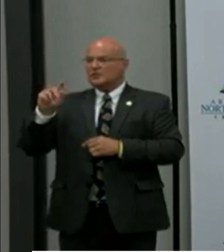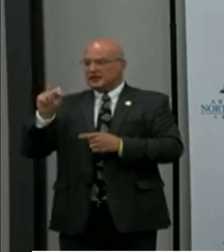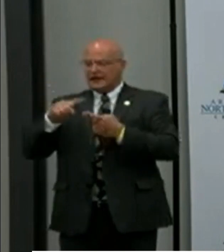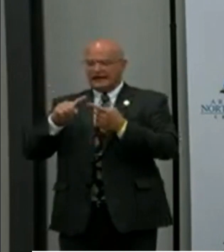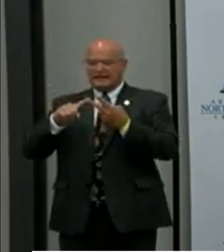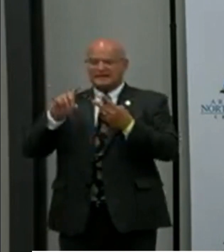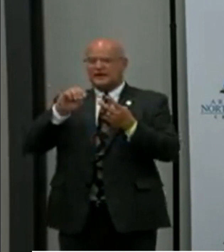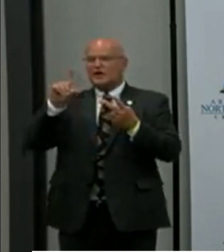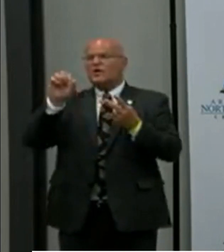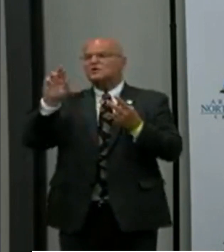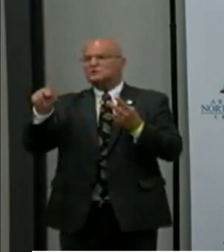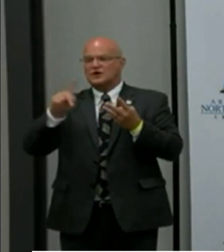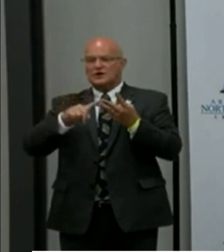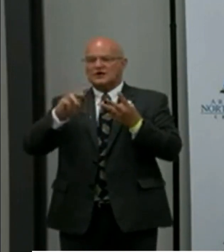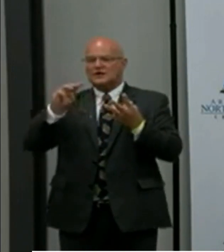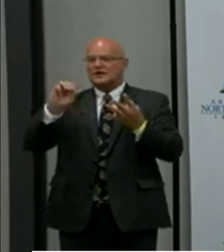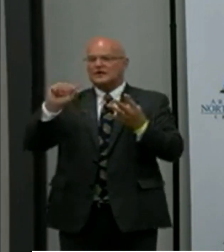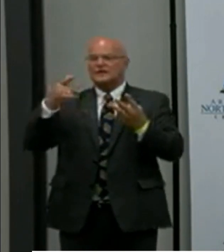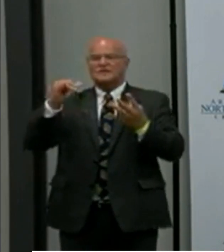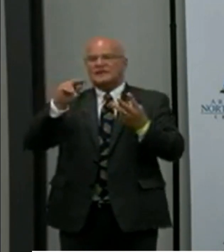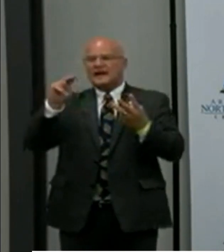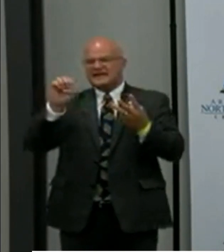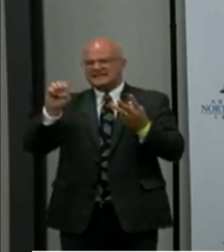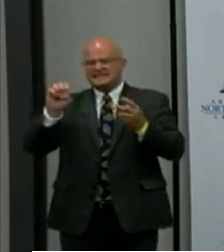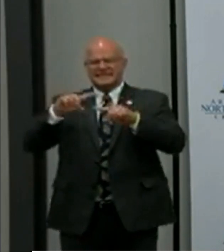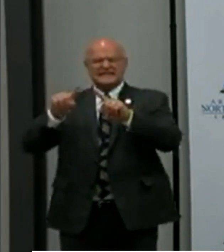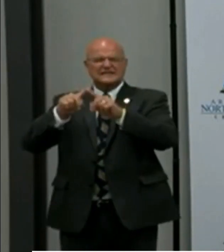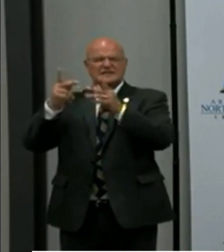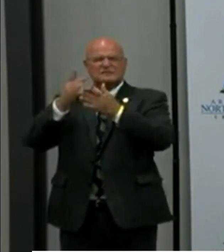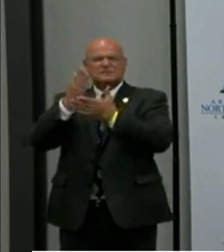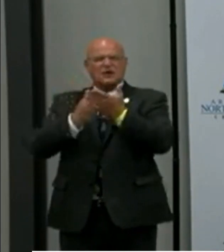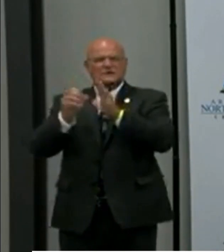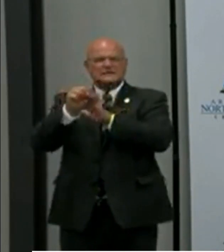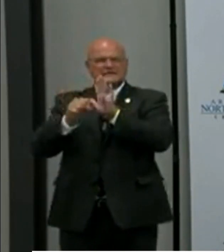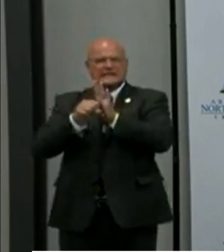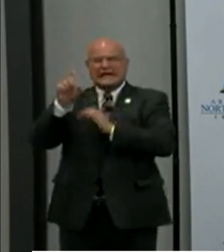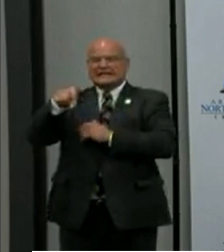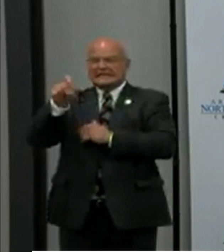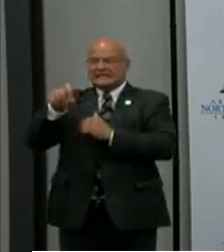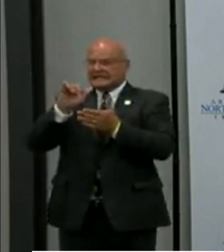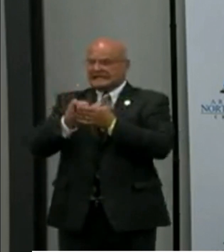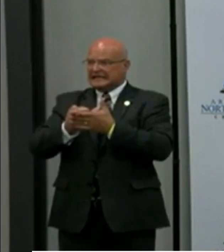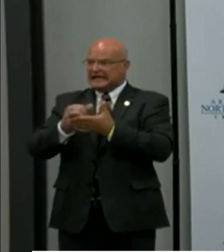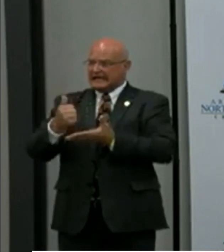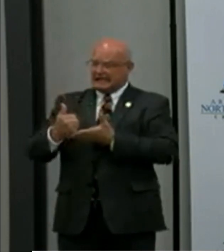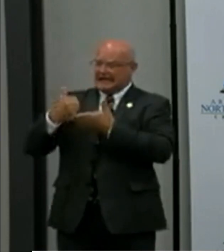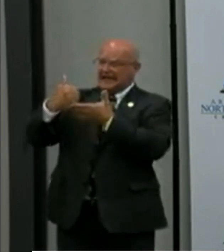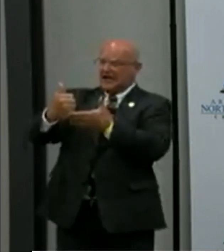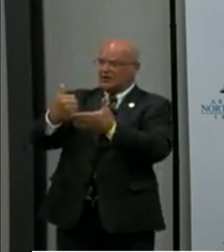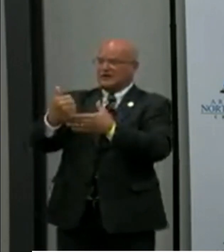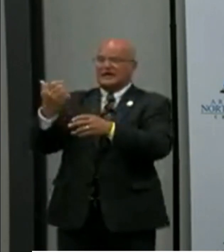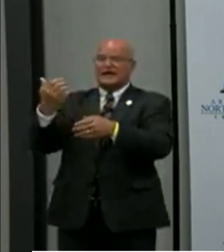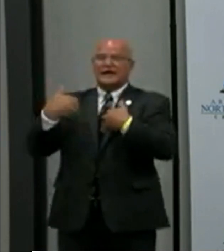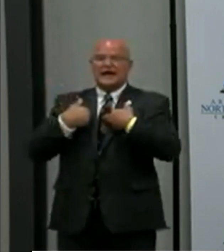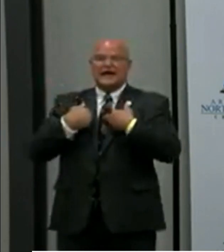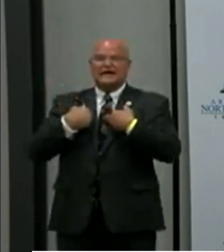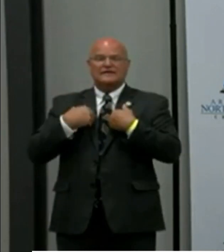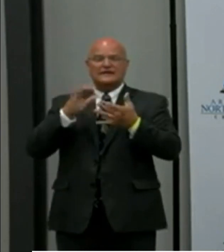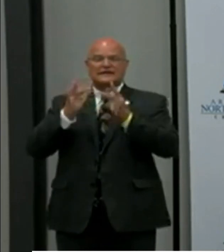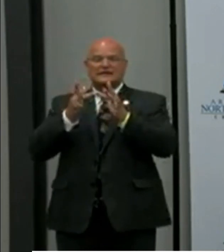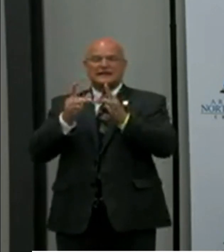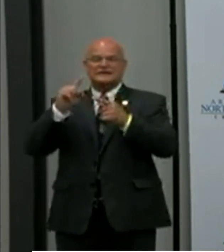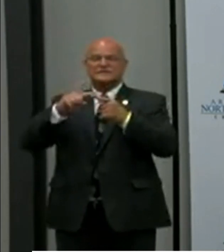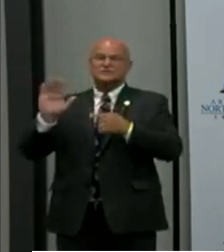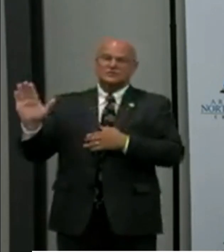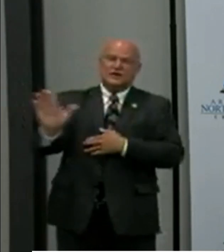to Magazine in areas of the state that needs that type of assistance to get the broadband to their